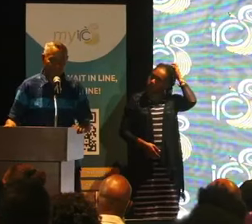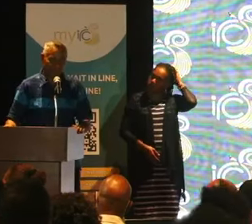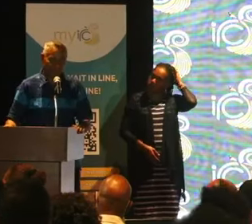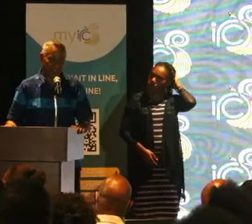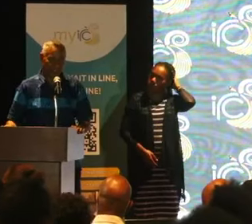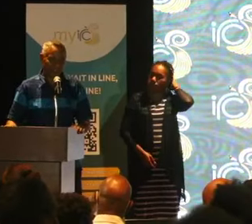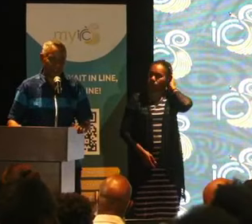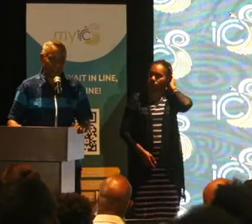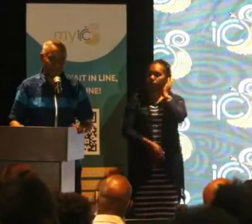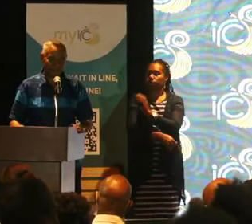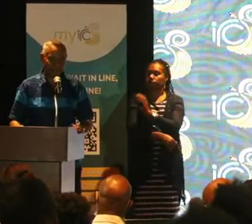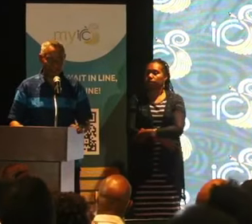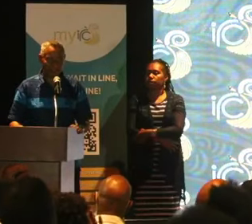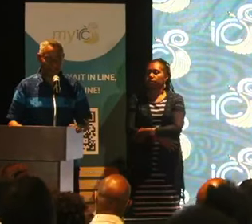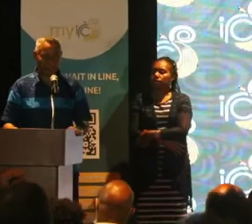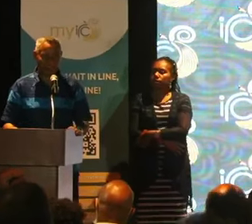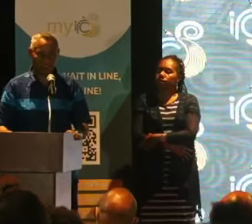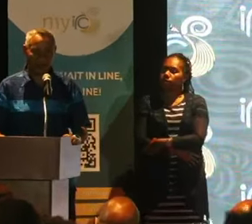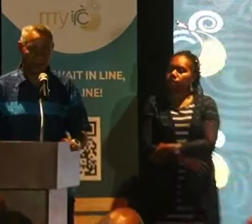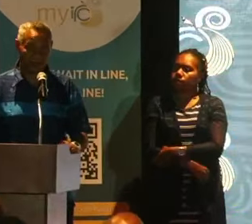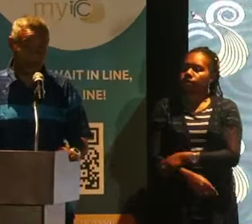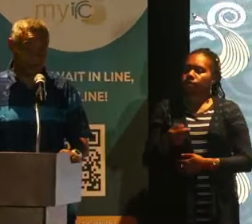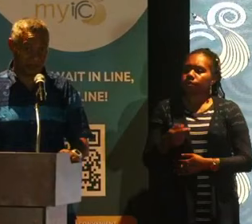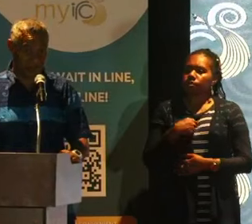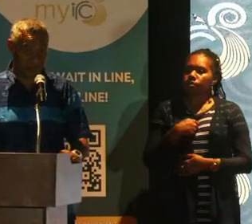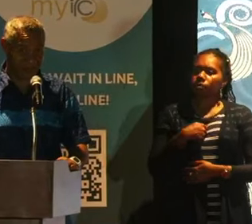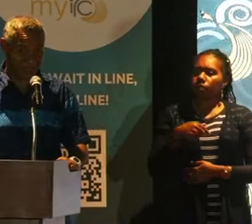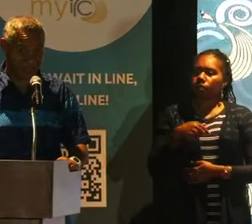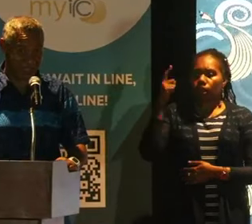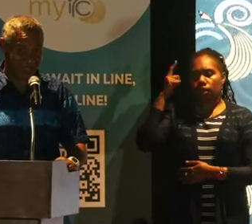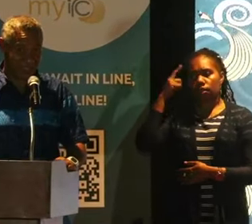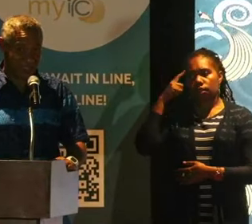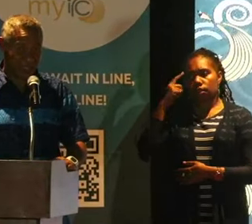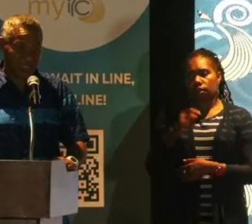Thank you. I think it's a fishing cooperative from Manus.